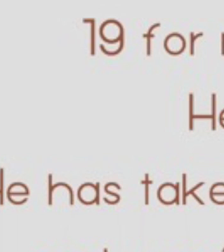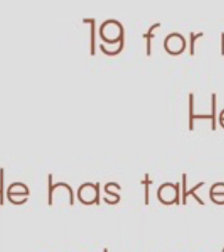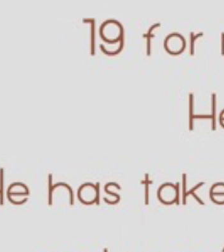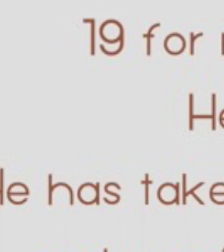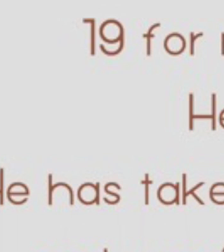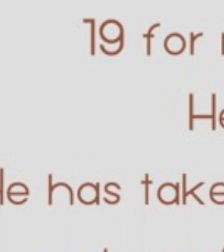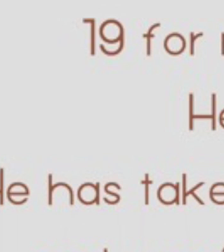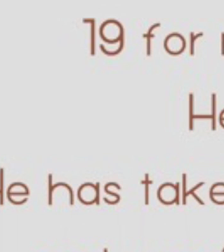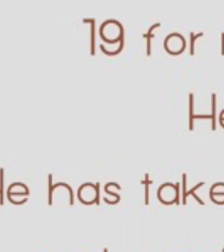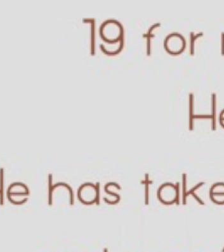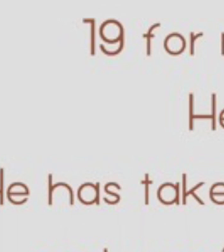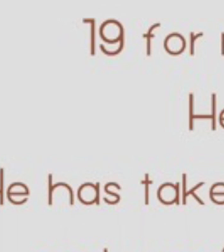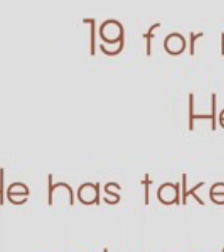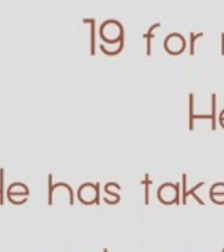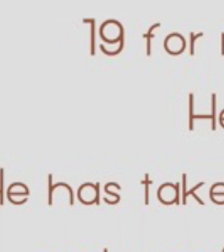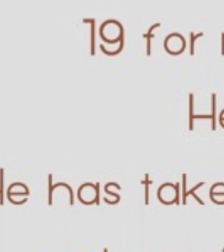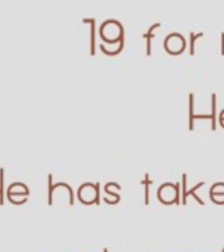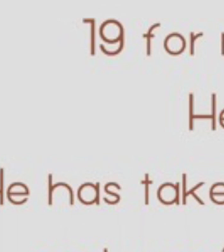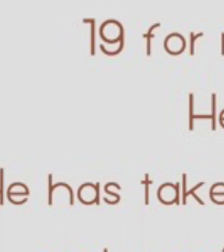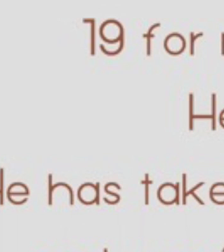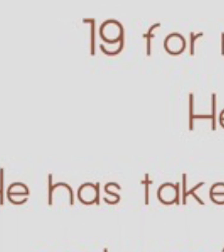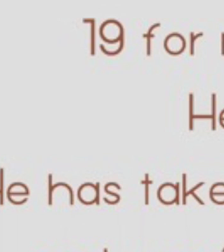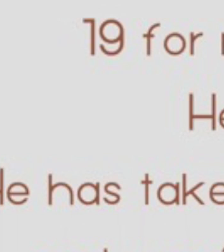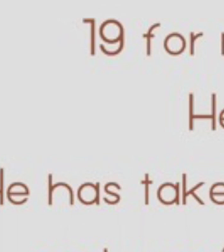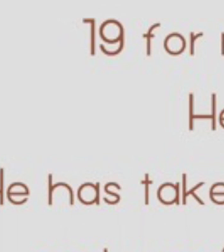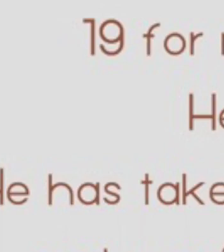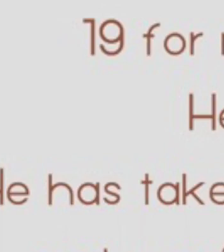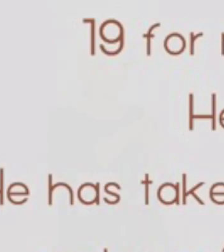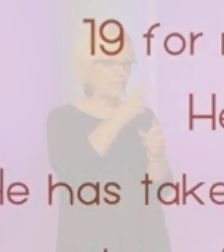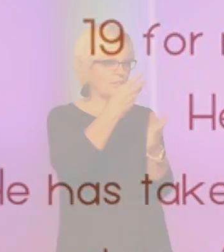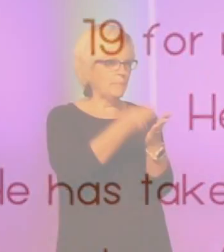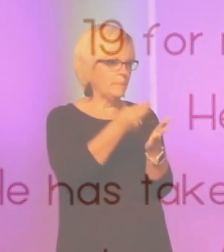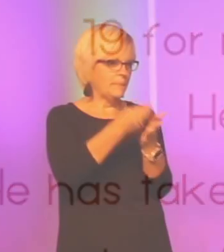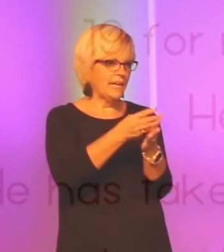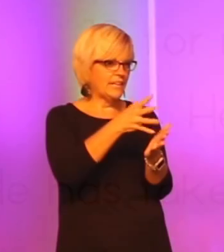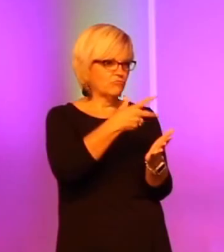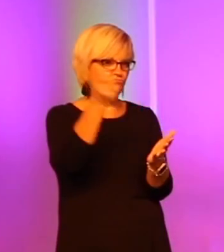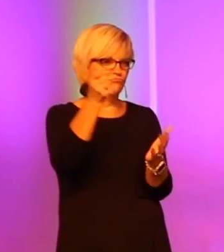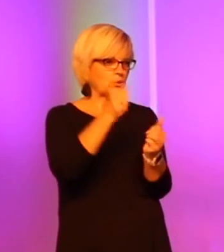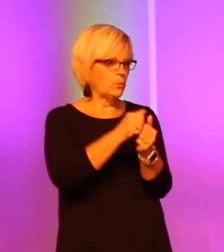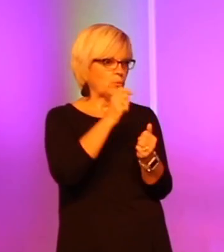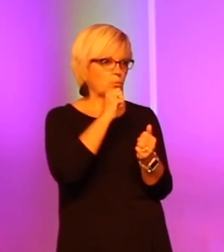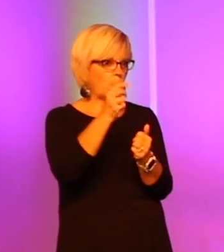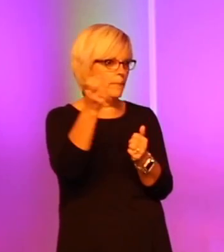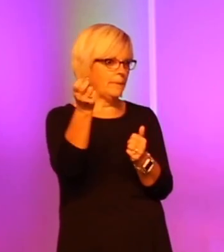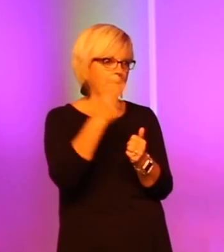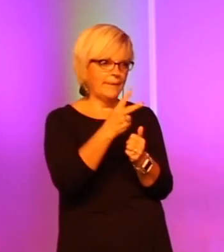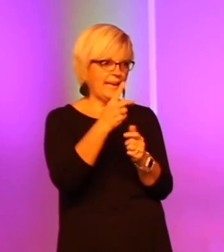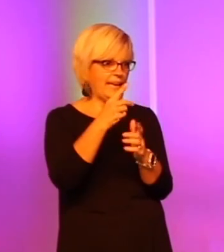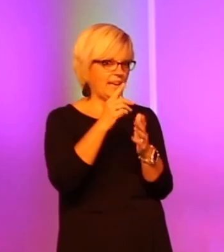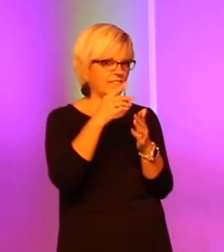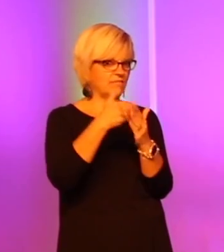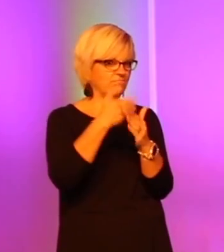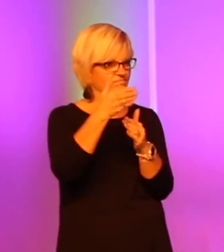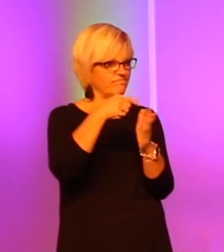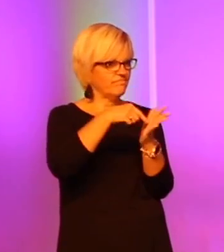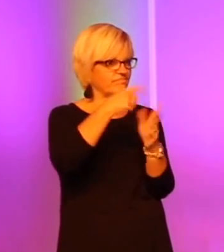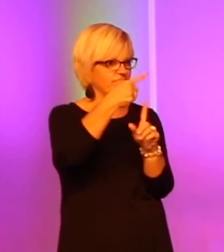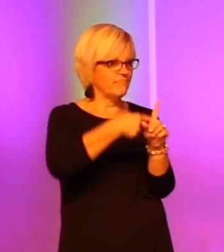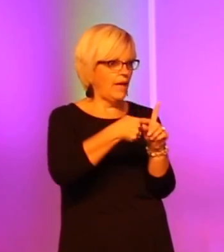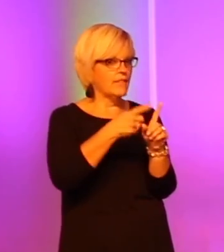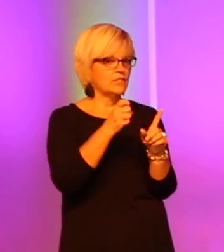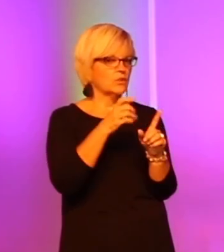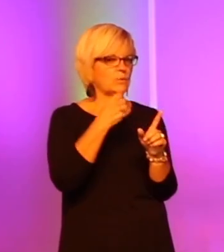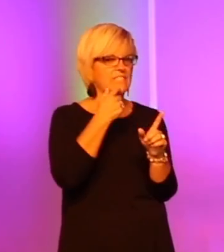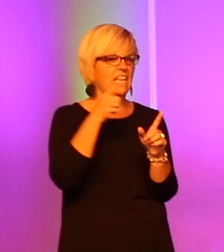a wallet full of money with him and won't return until later this month. So she's justifying her behavior. There's no consequences because he